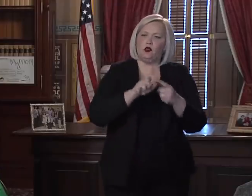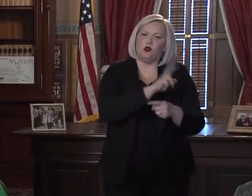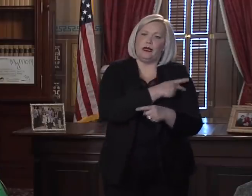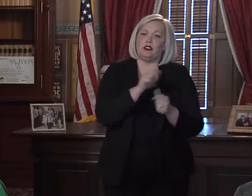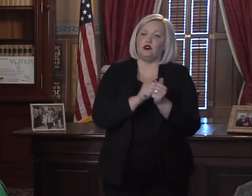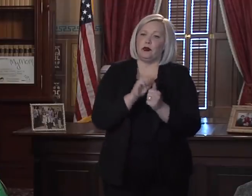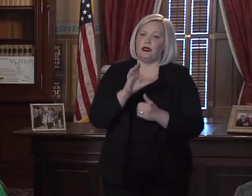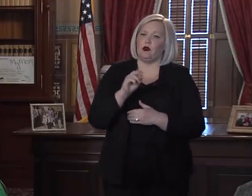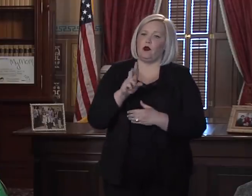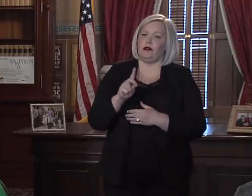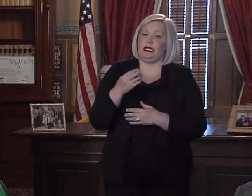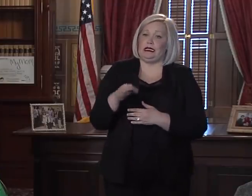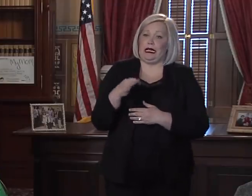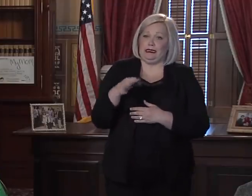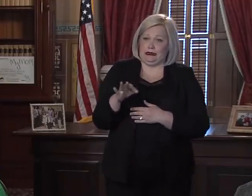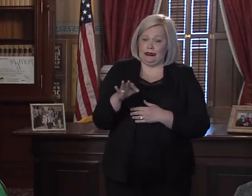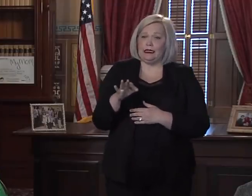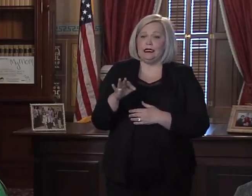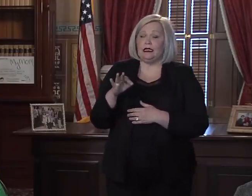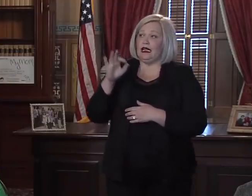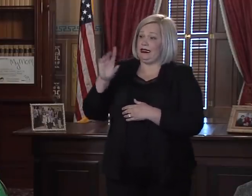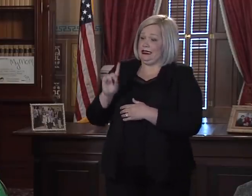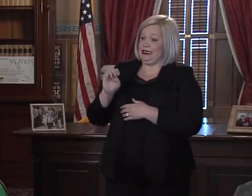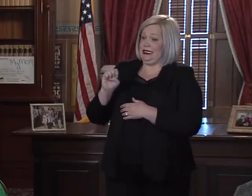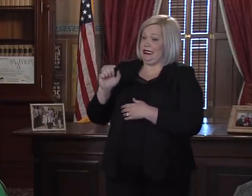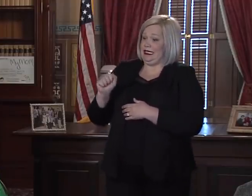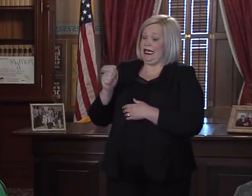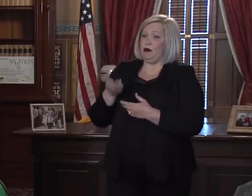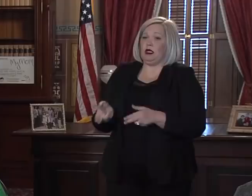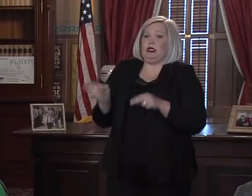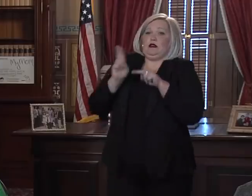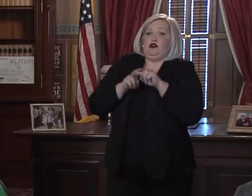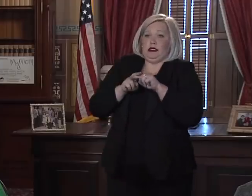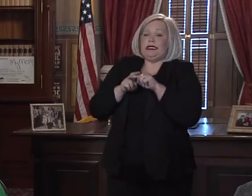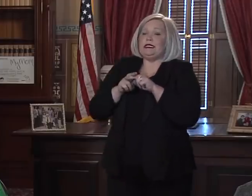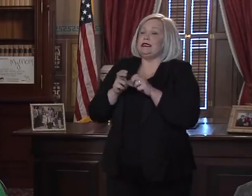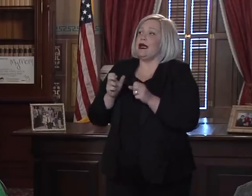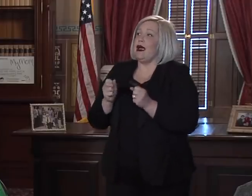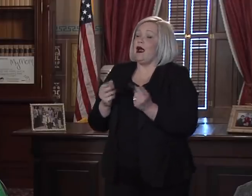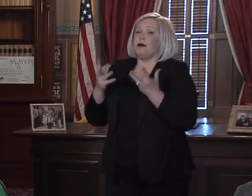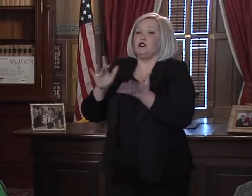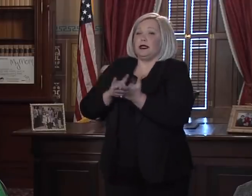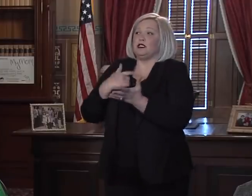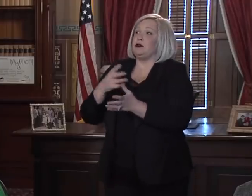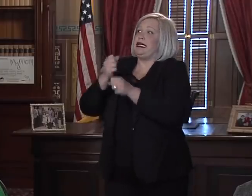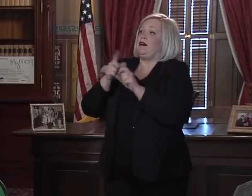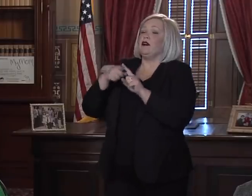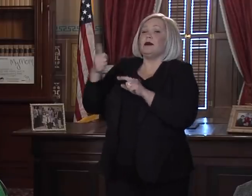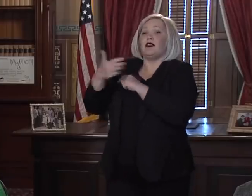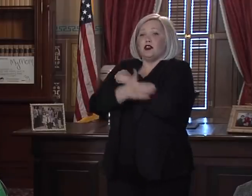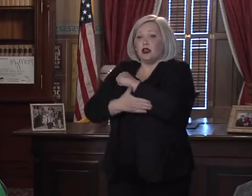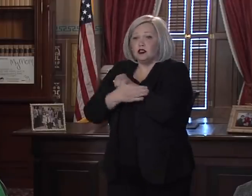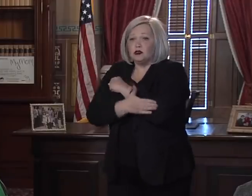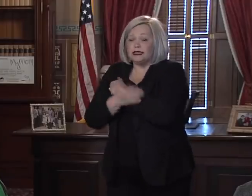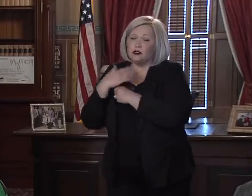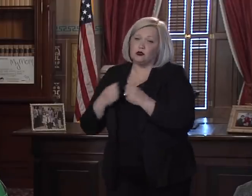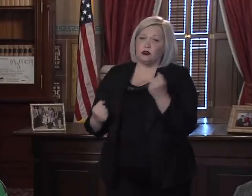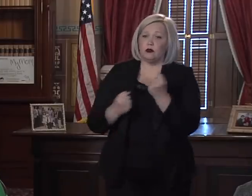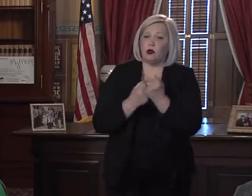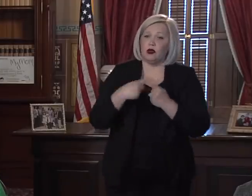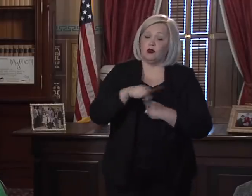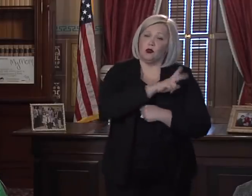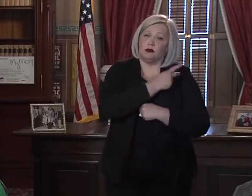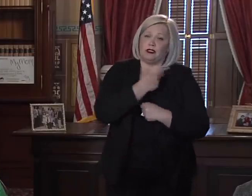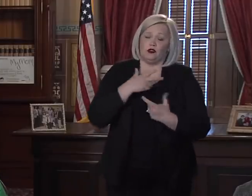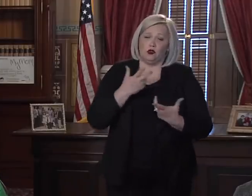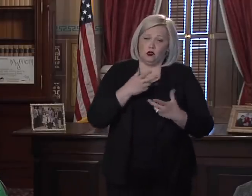COVID-19 patients, and that they would approve increased imports of medications as necessary for patients who are on ventilators. We're grateful